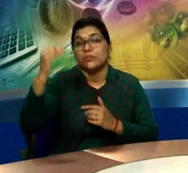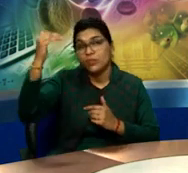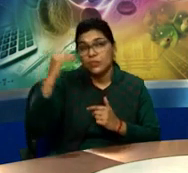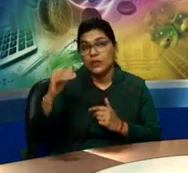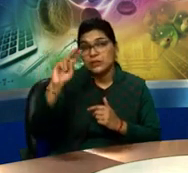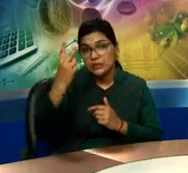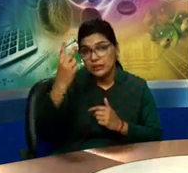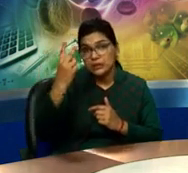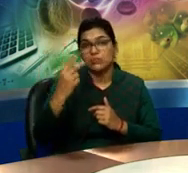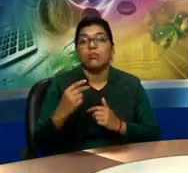do something which is